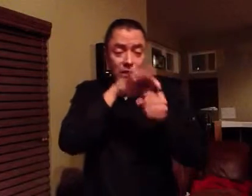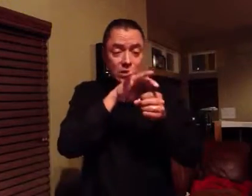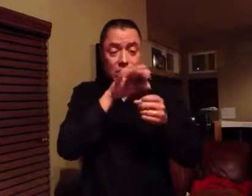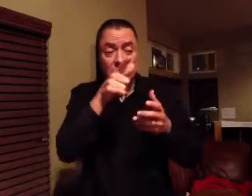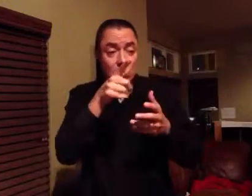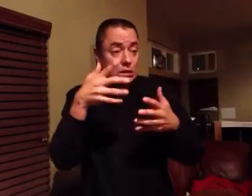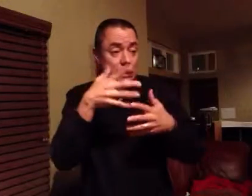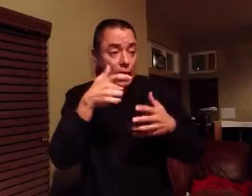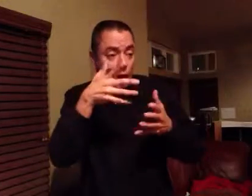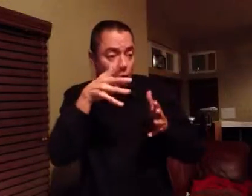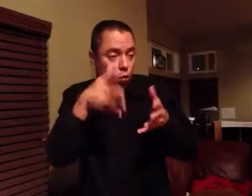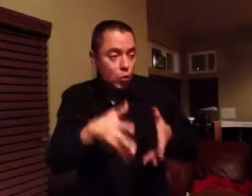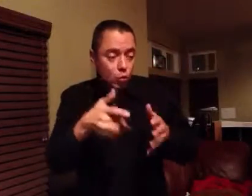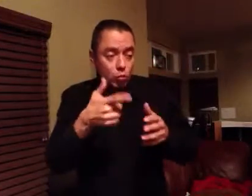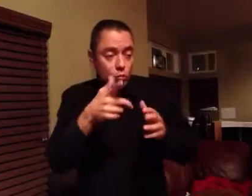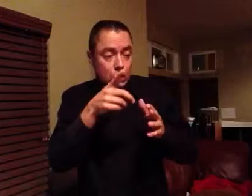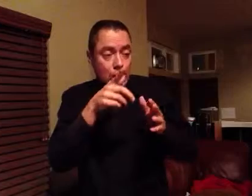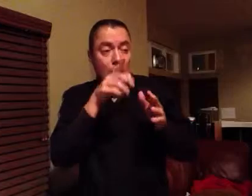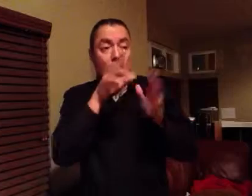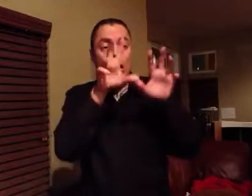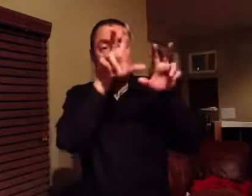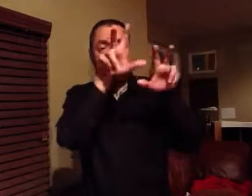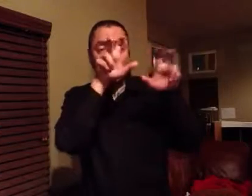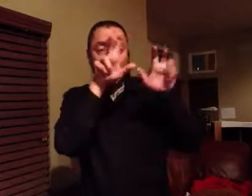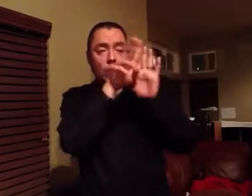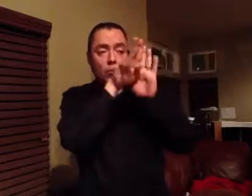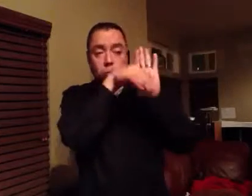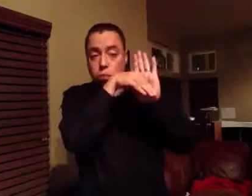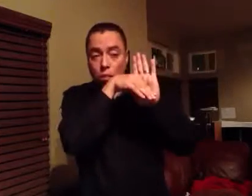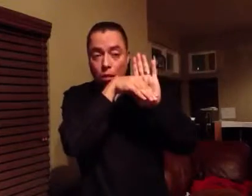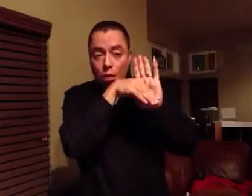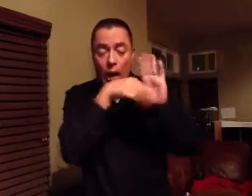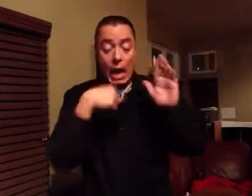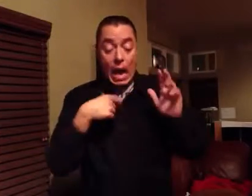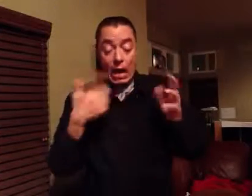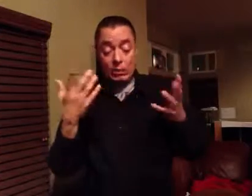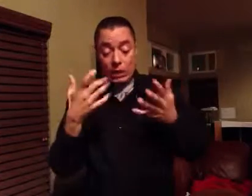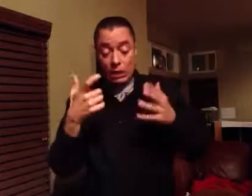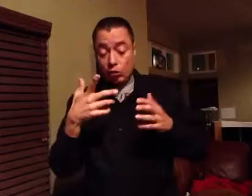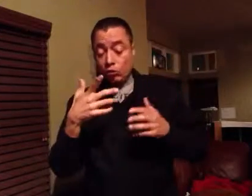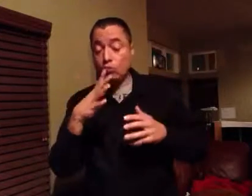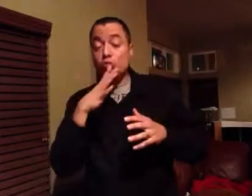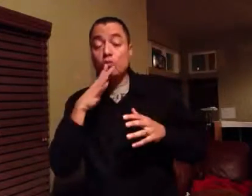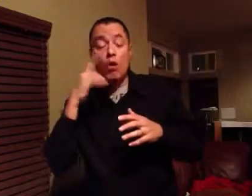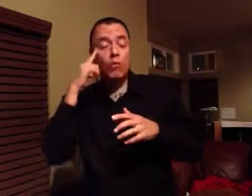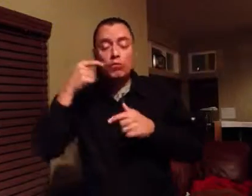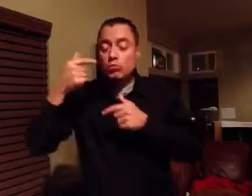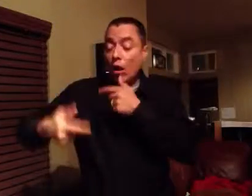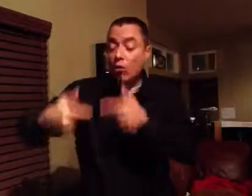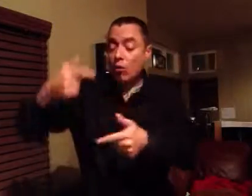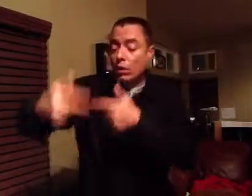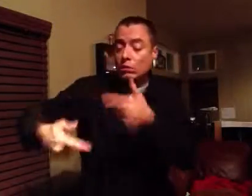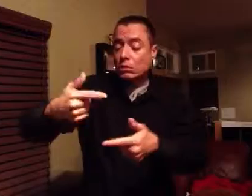I am here to speak for all generations to come. I am here to speak on behalf of the starving